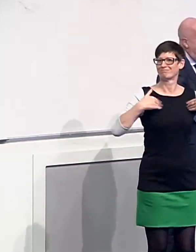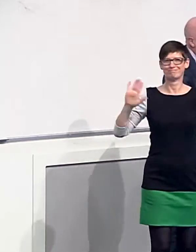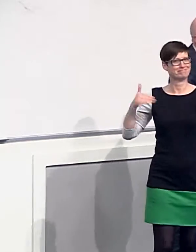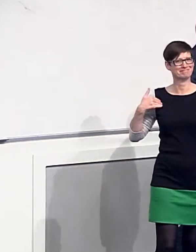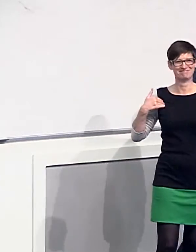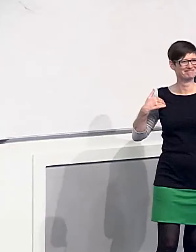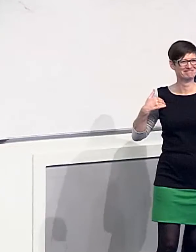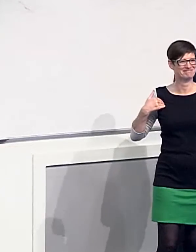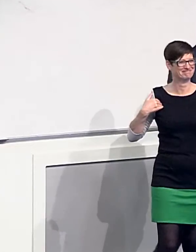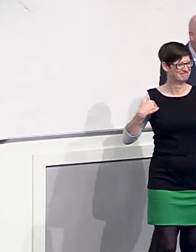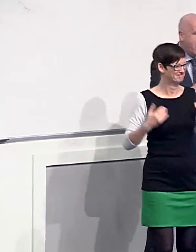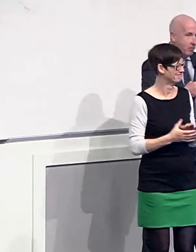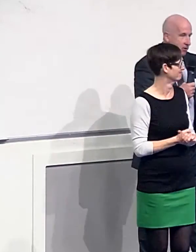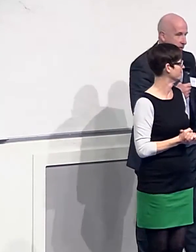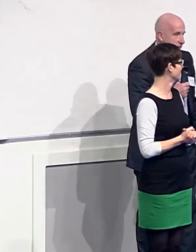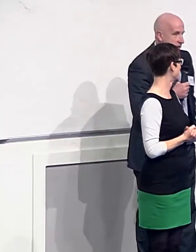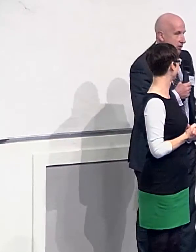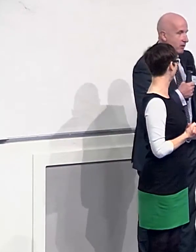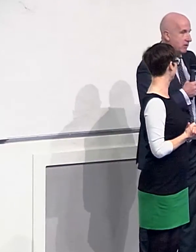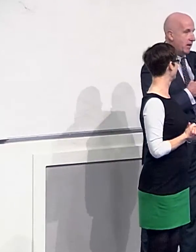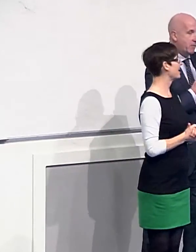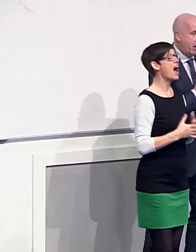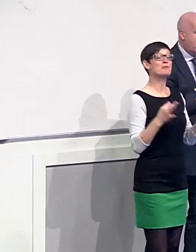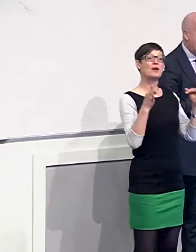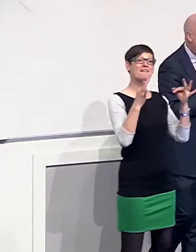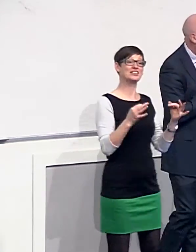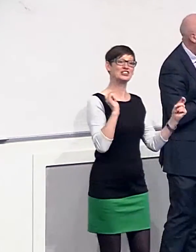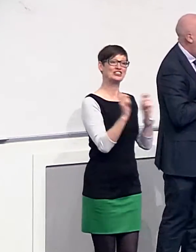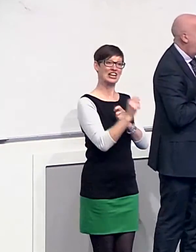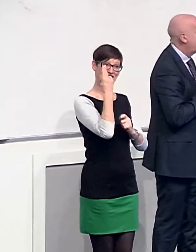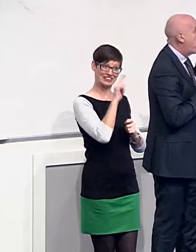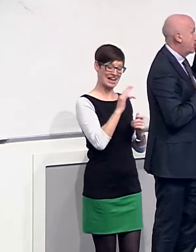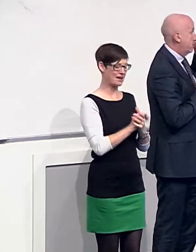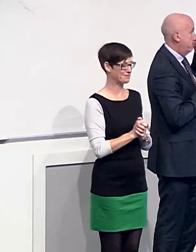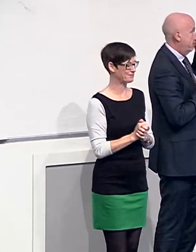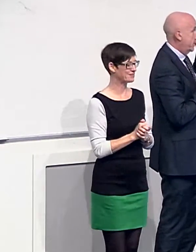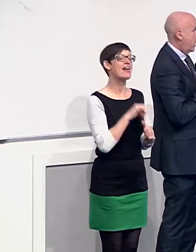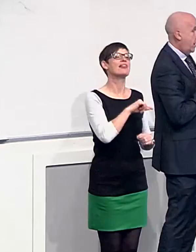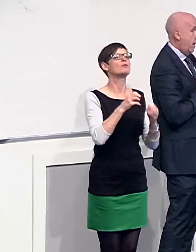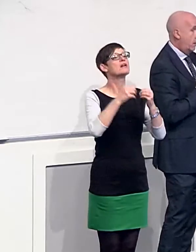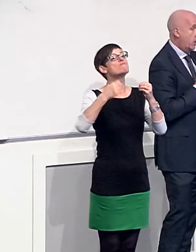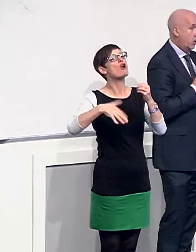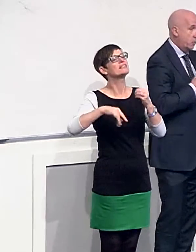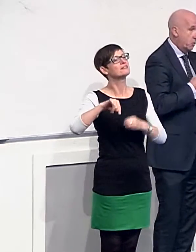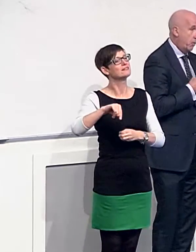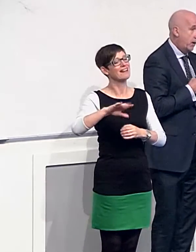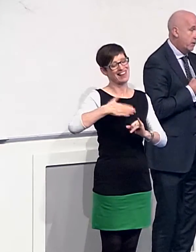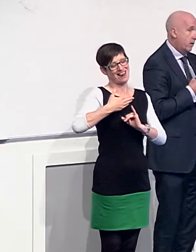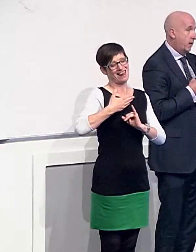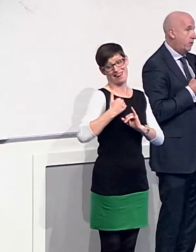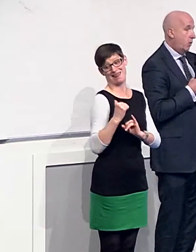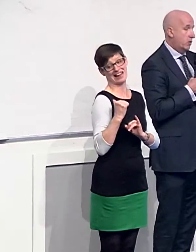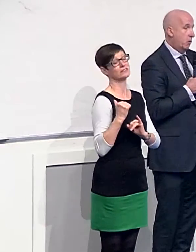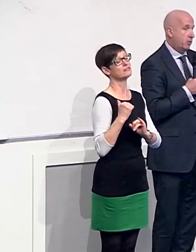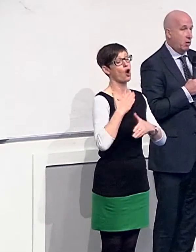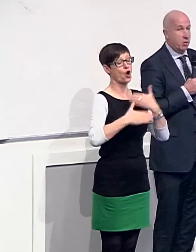question, how you deal with it. But I'm now going to officially change its name in our world. But that was Brighton, okay? That last hospital was Brighton, and